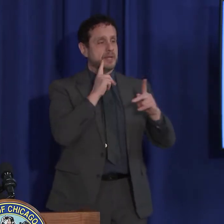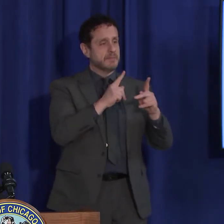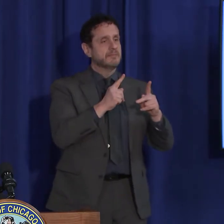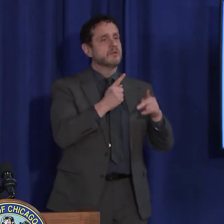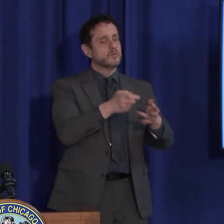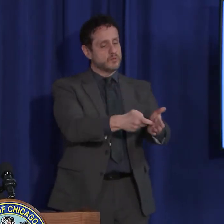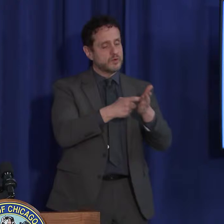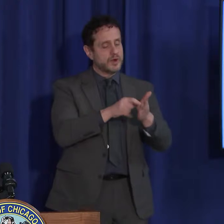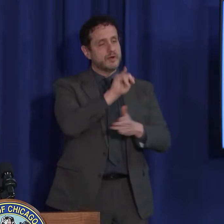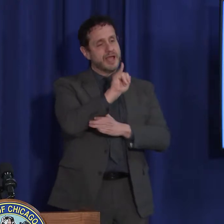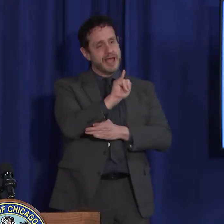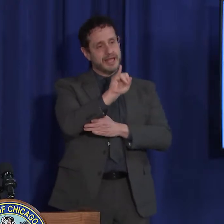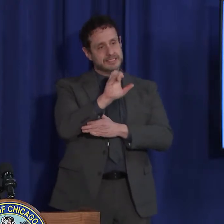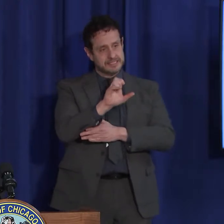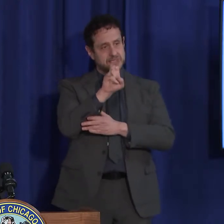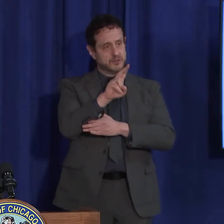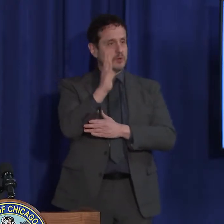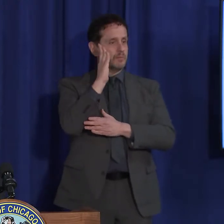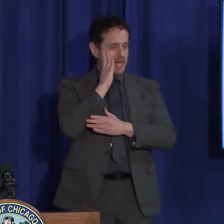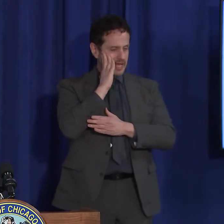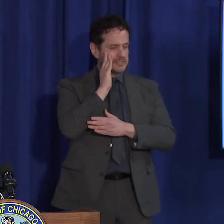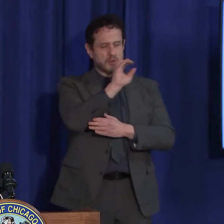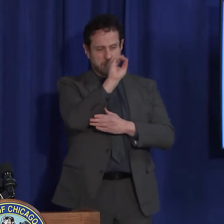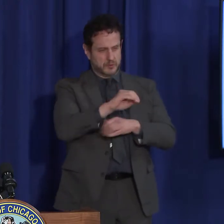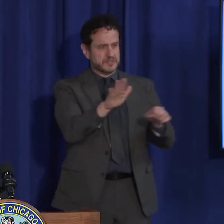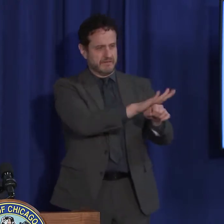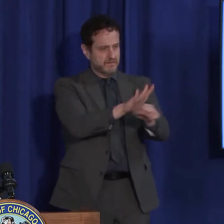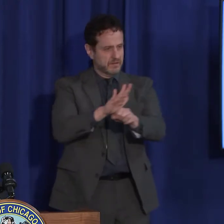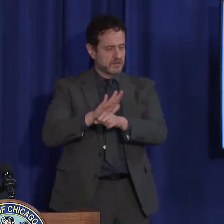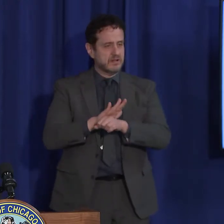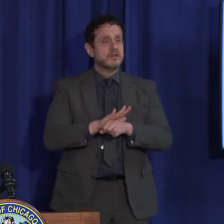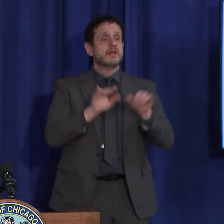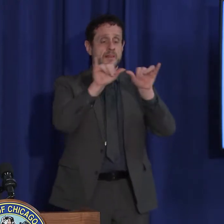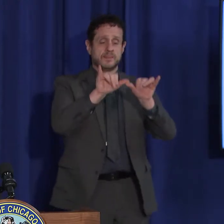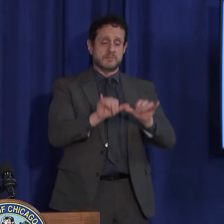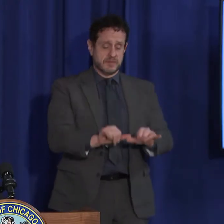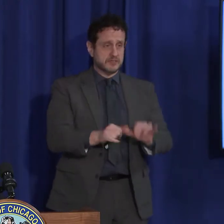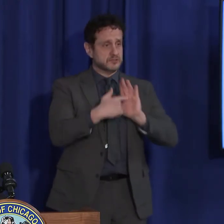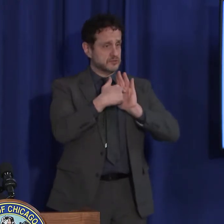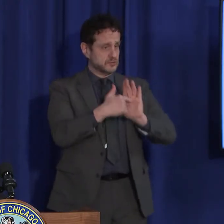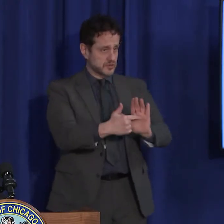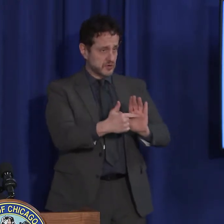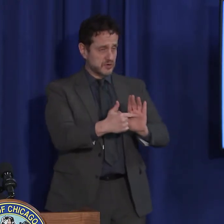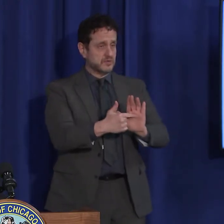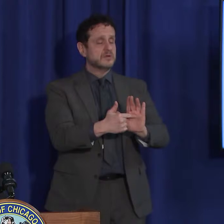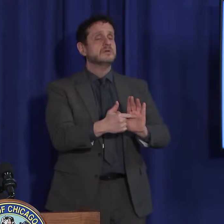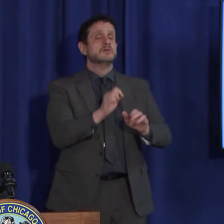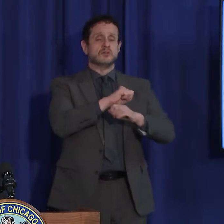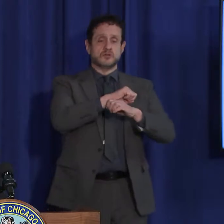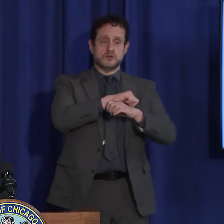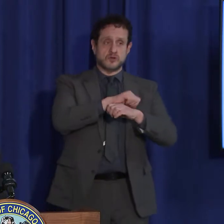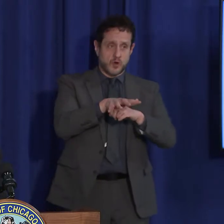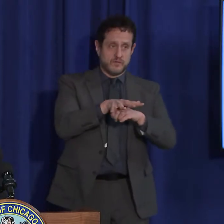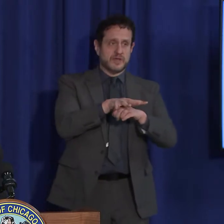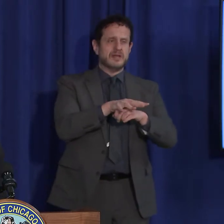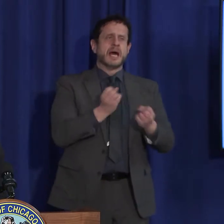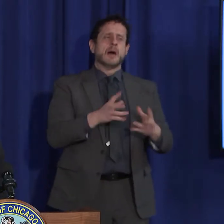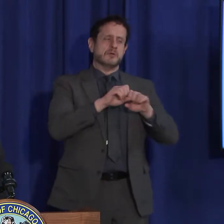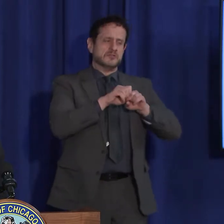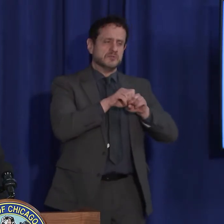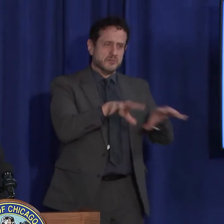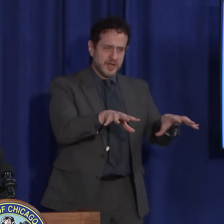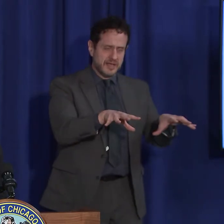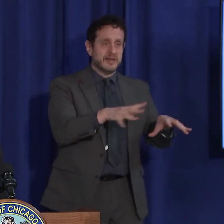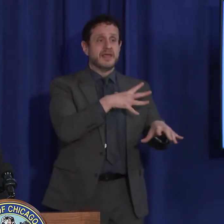beds occupied. These metrics are windows into the depth and rate of community spread